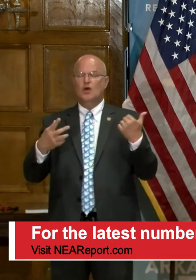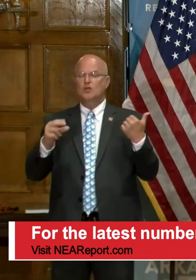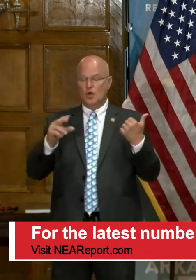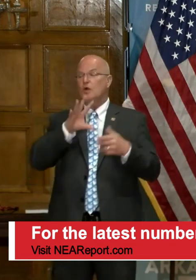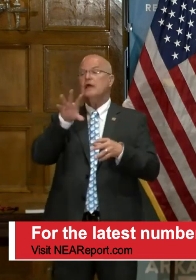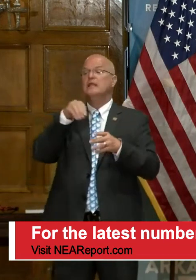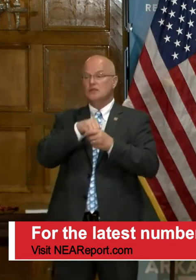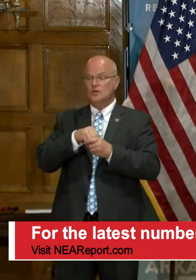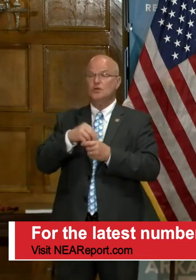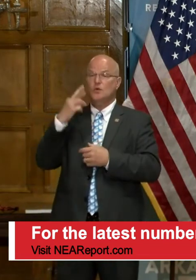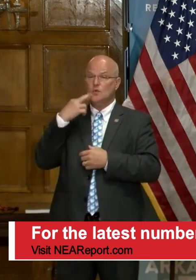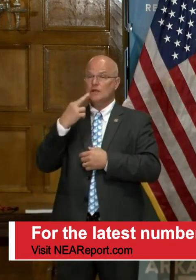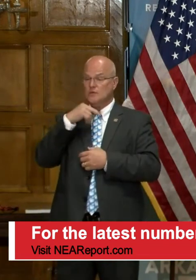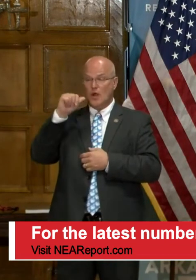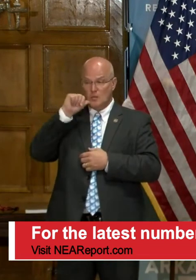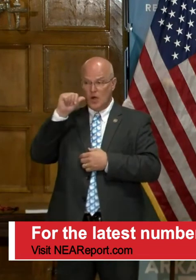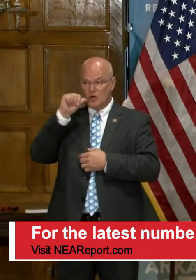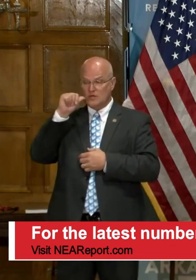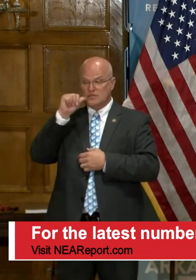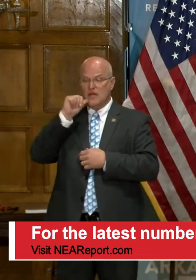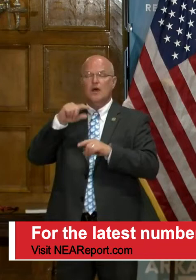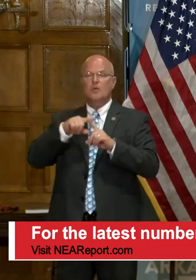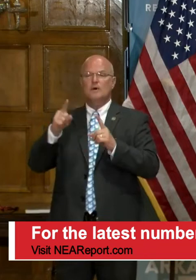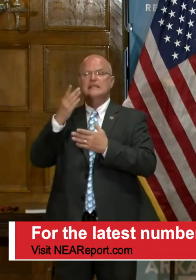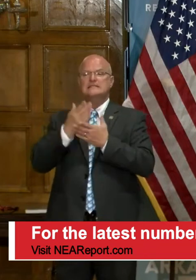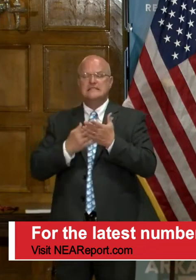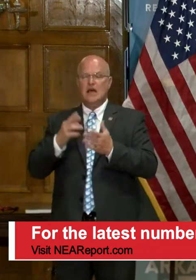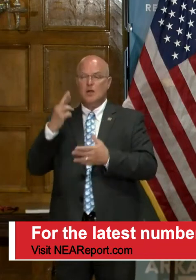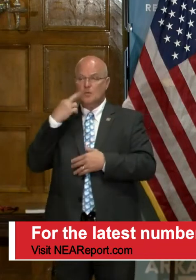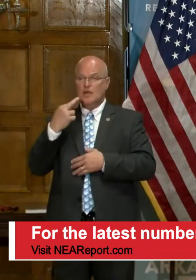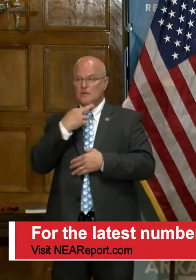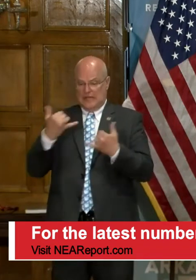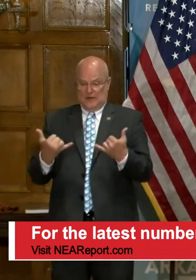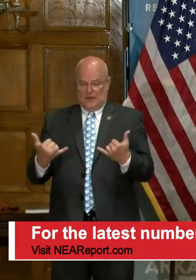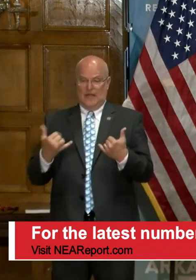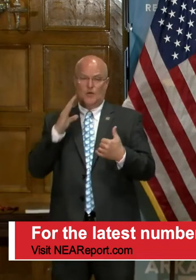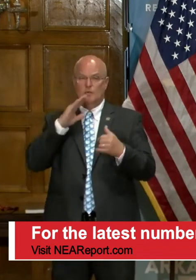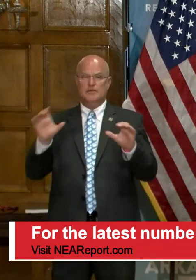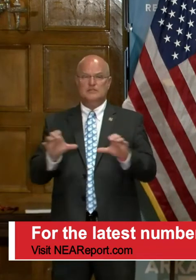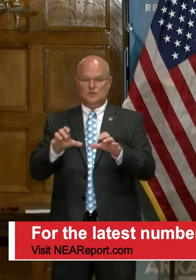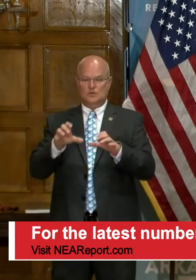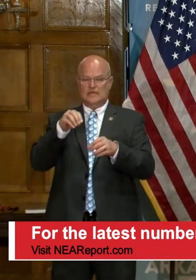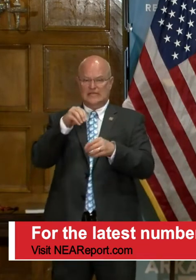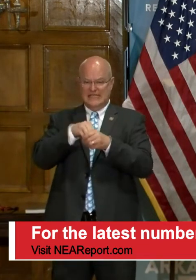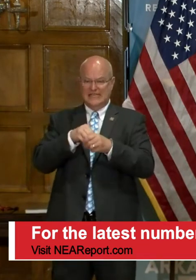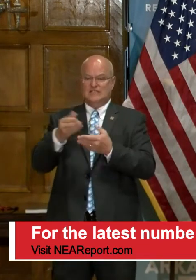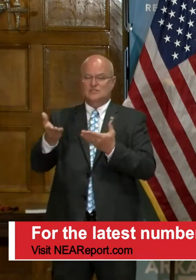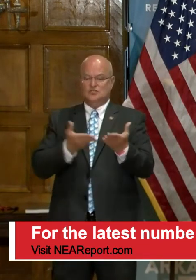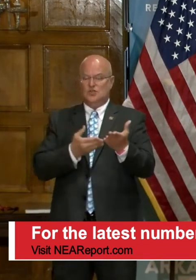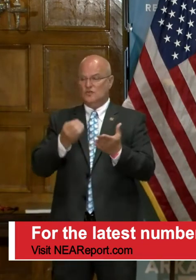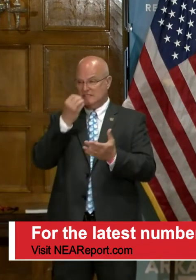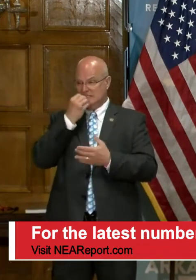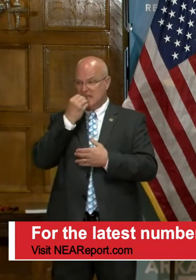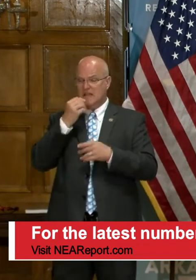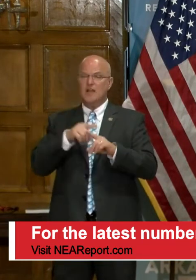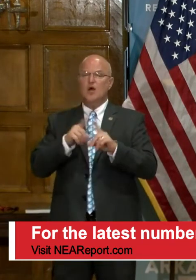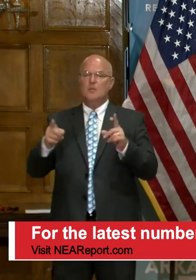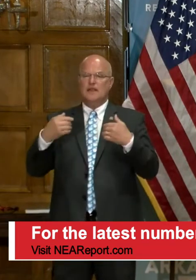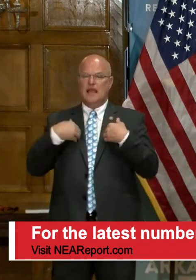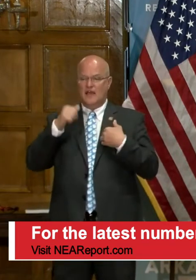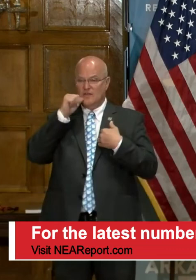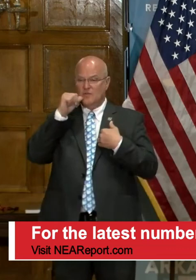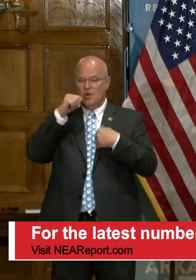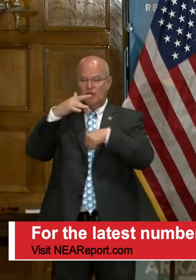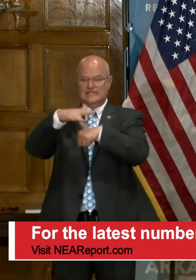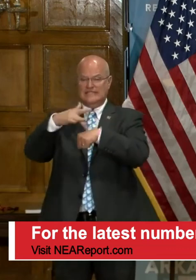No, it would include restaurant bars. So there's some restaurants like right now would be doing in-service dining, but they have their